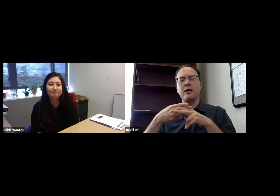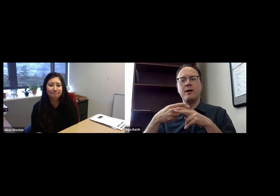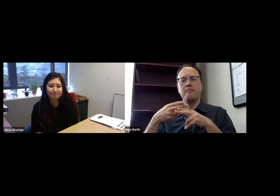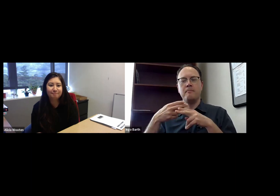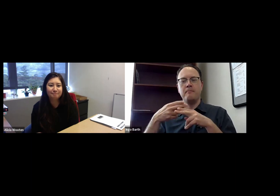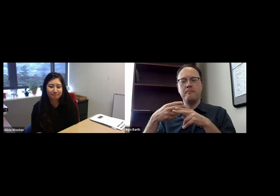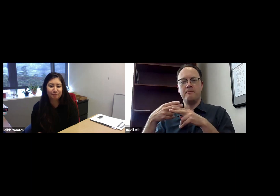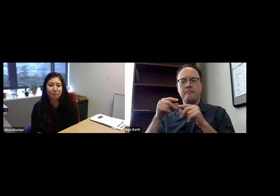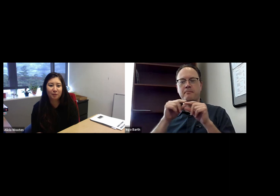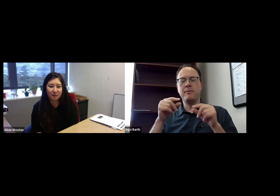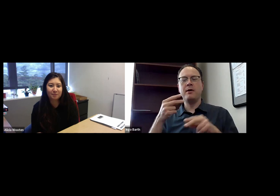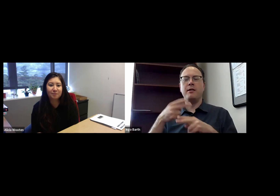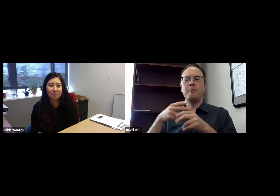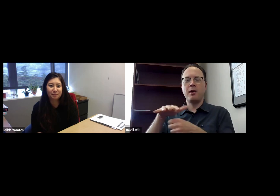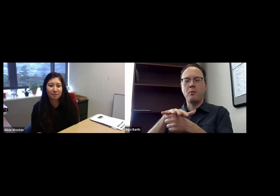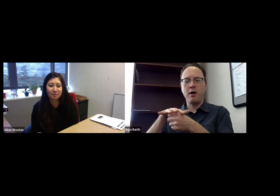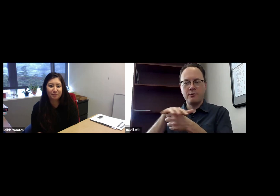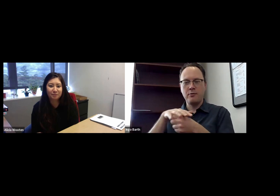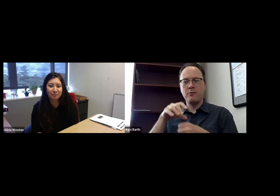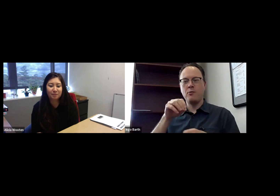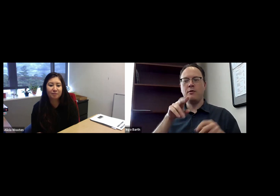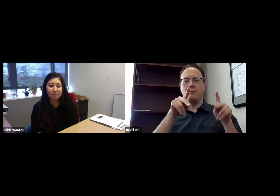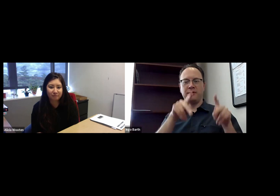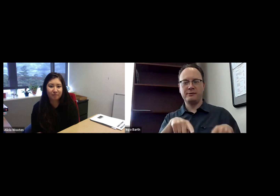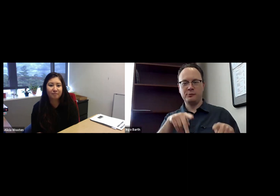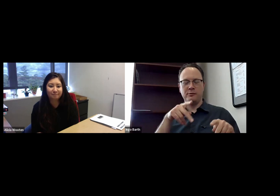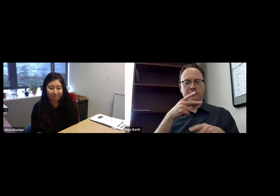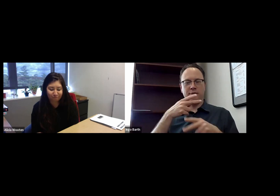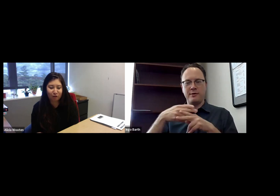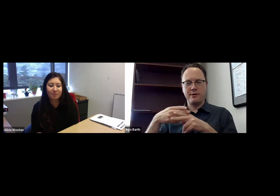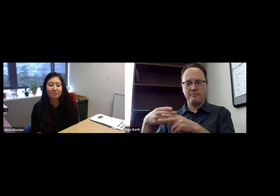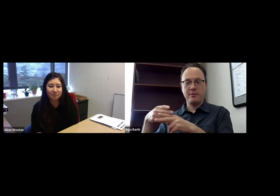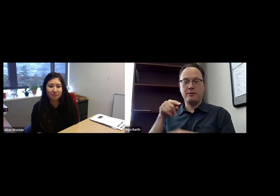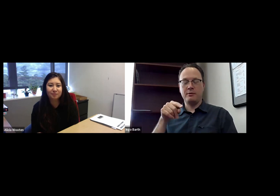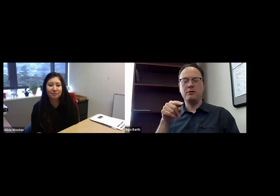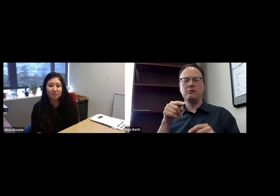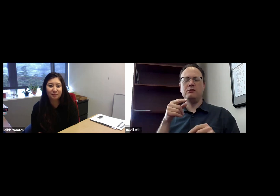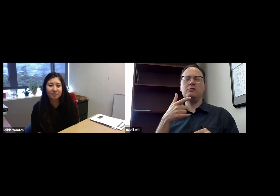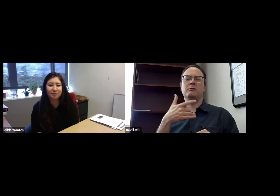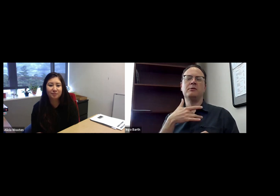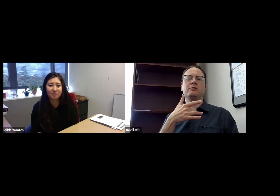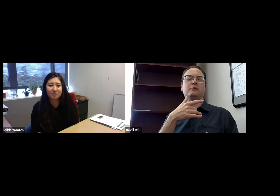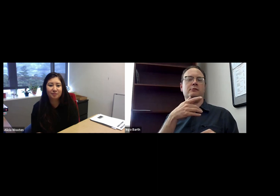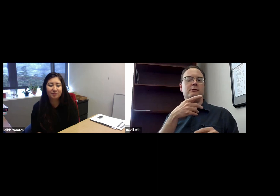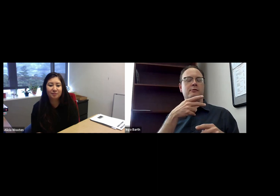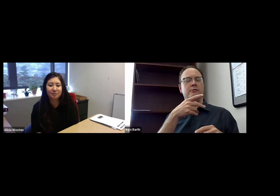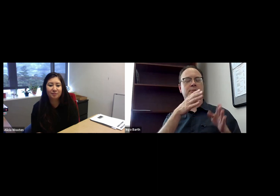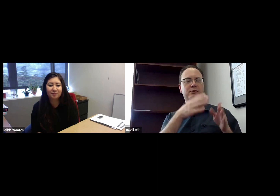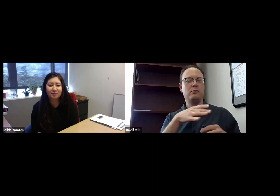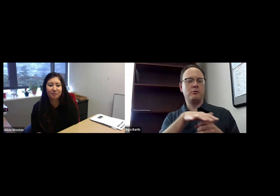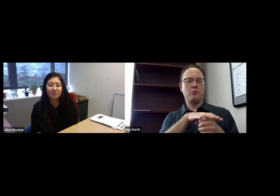When you see IUM, it's typically the location or the person's